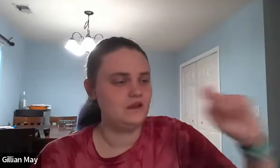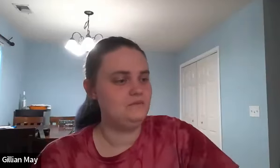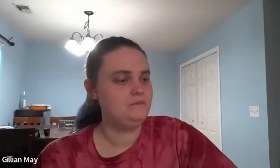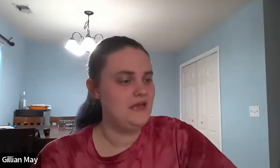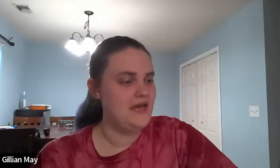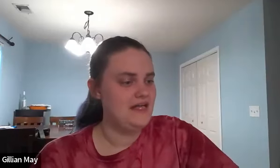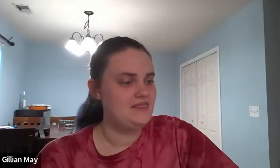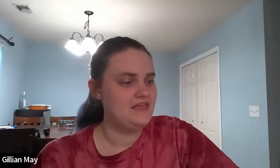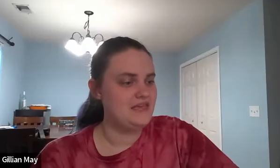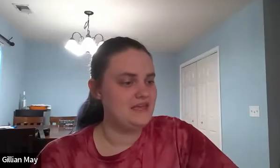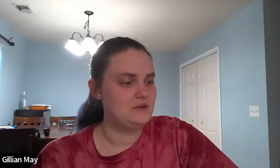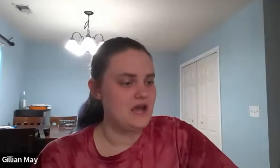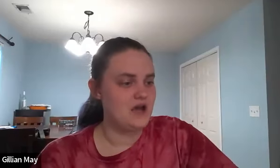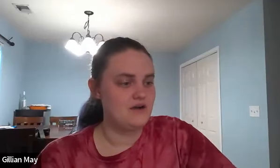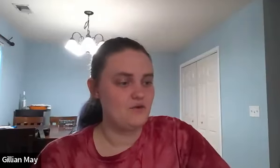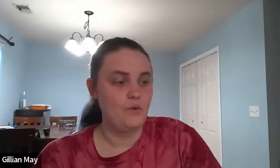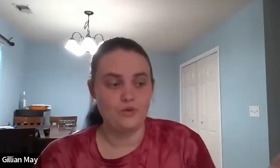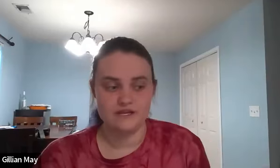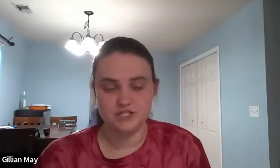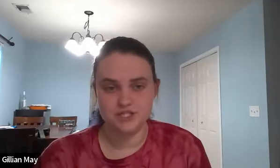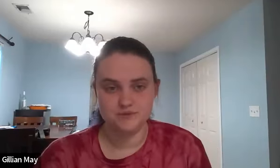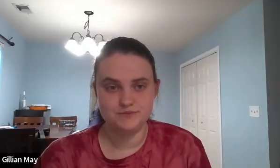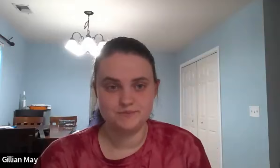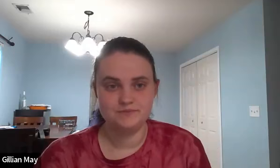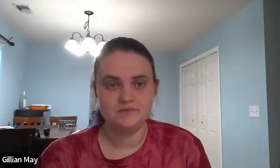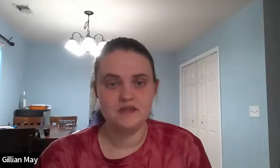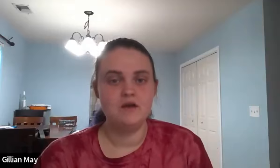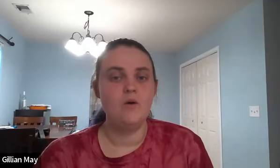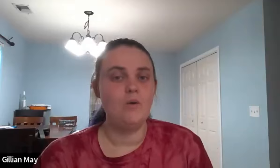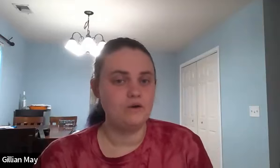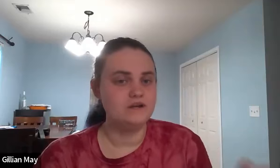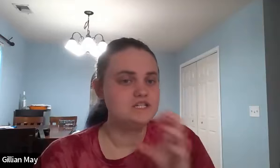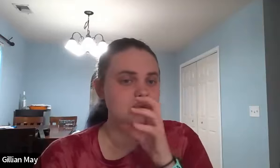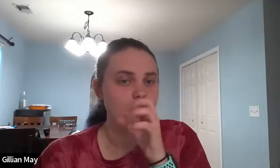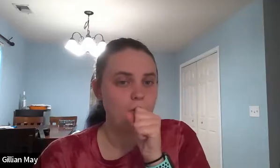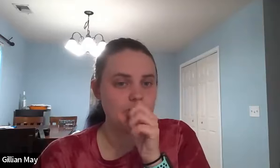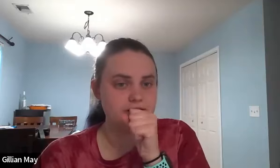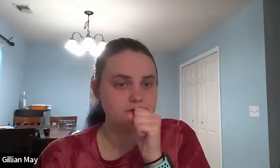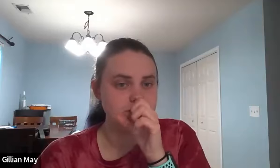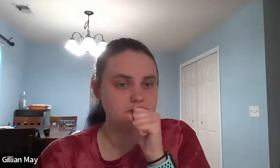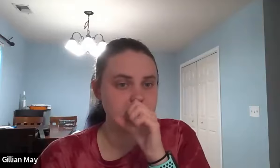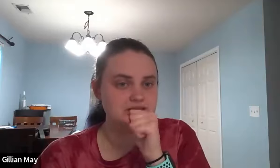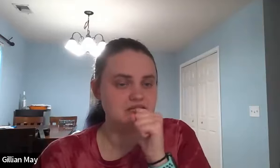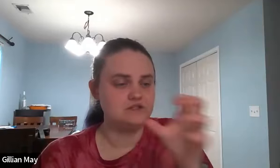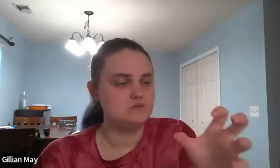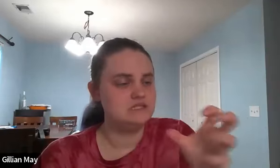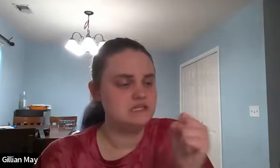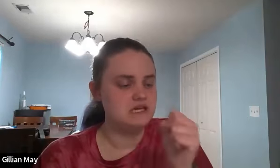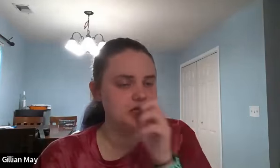Okay. Then we have orange. Orange is orange. It's like you're squeezing it